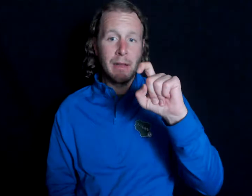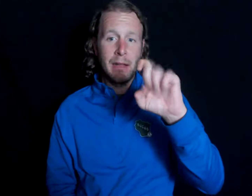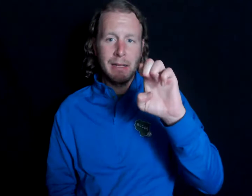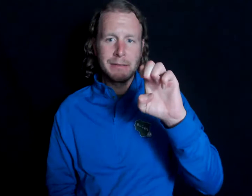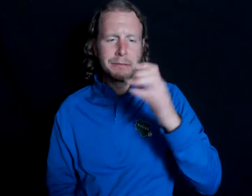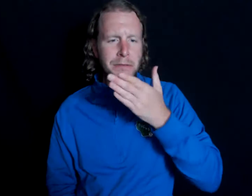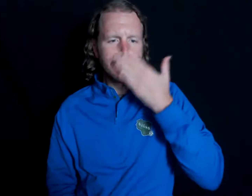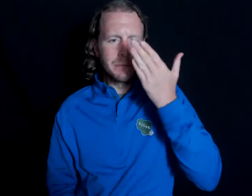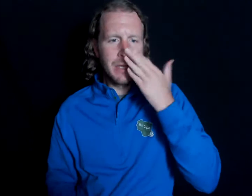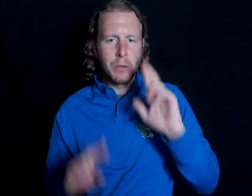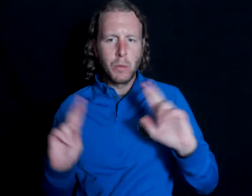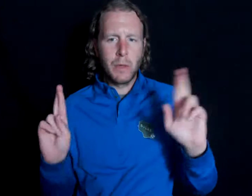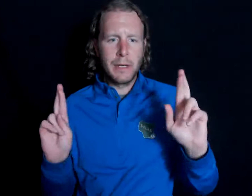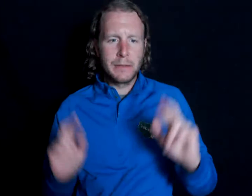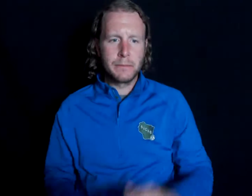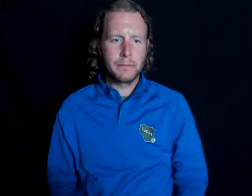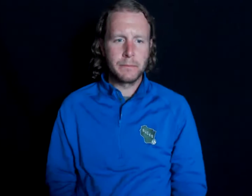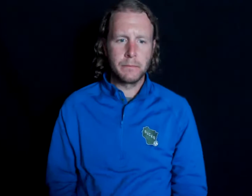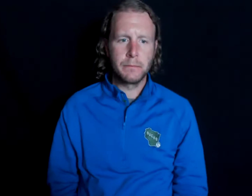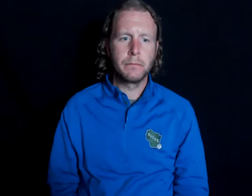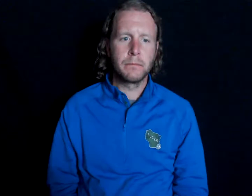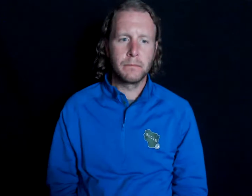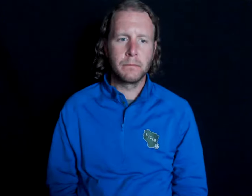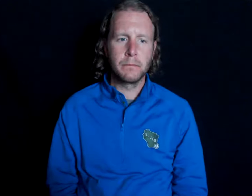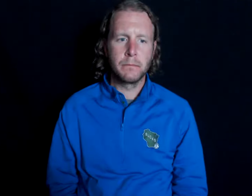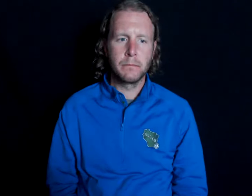world. My father, he wrote me.